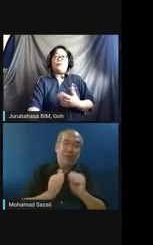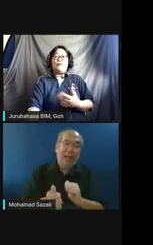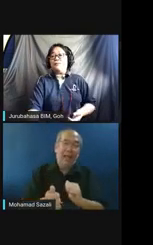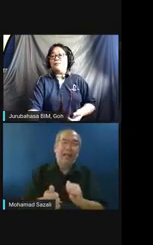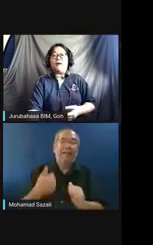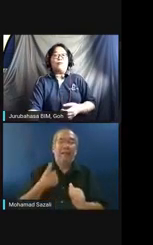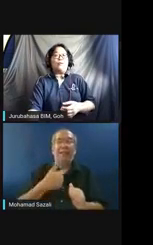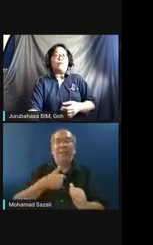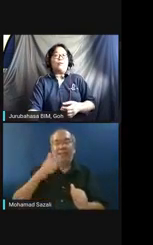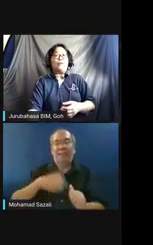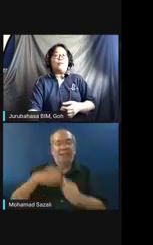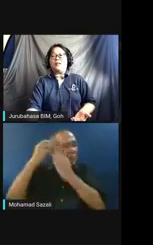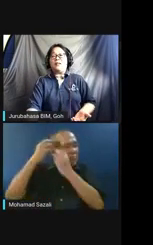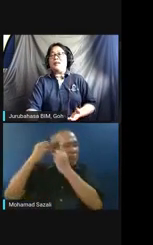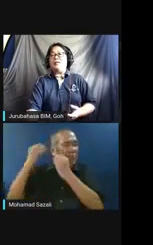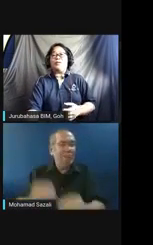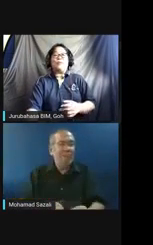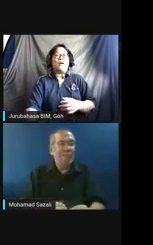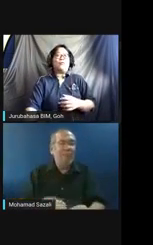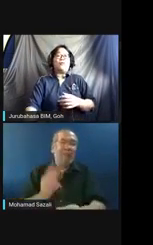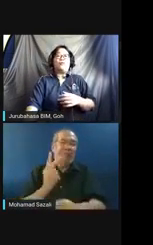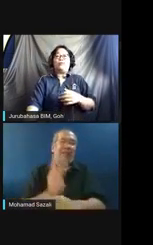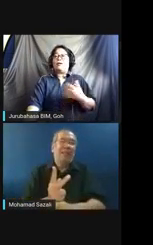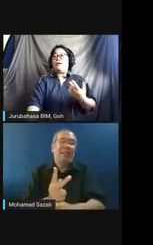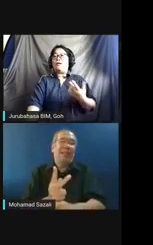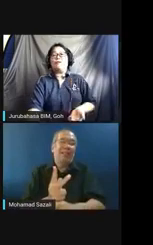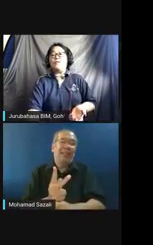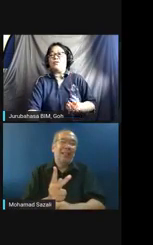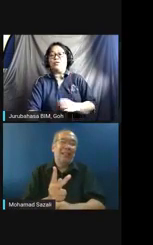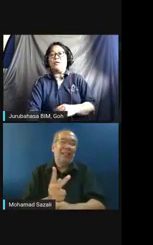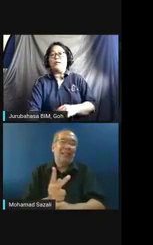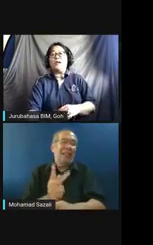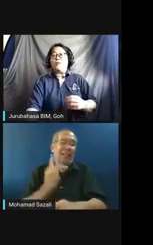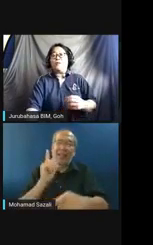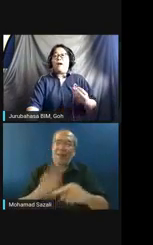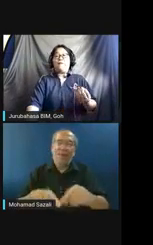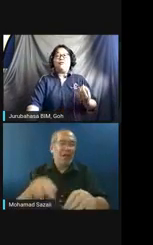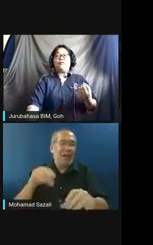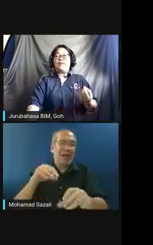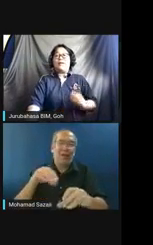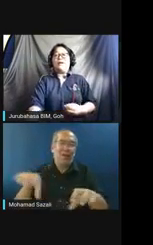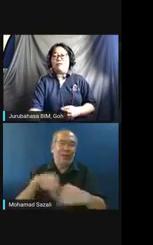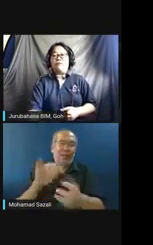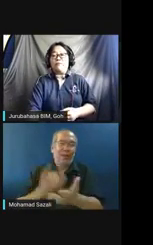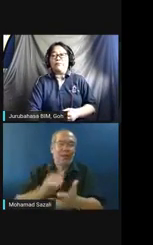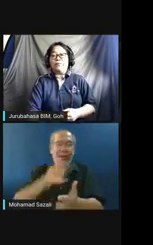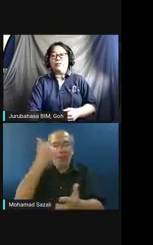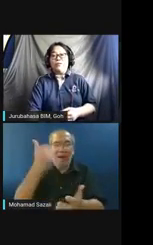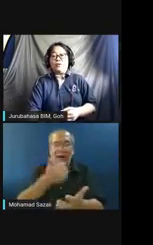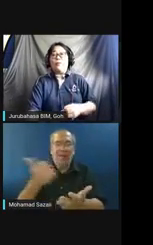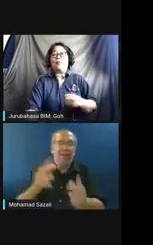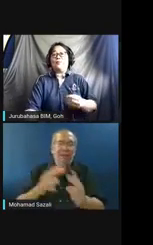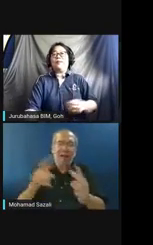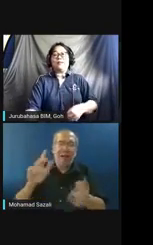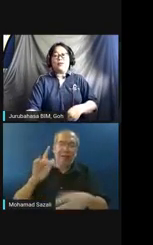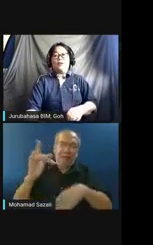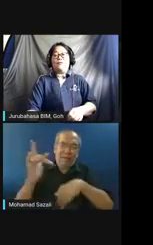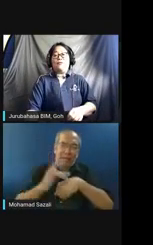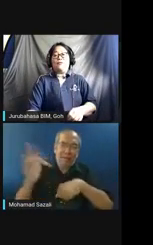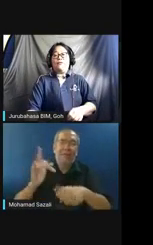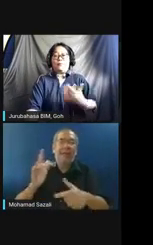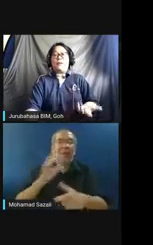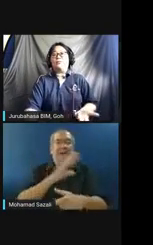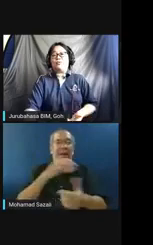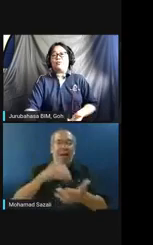go to sleep, we have to enter sports activities, or we have to go to take our bath or even swimming, we have to take it off. So once we take it